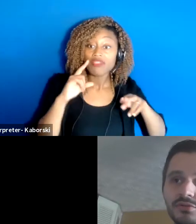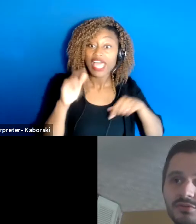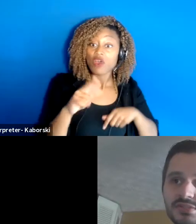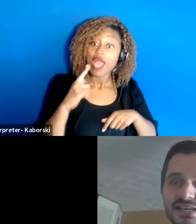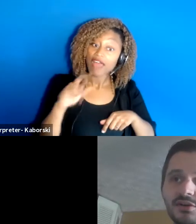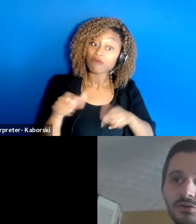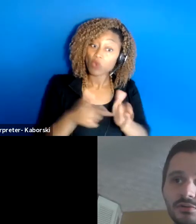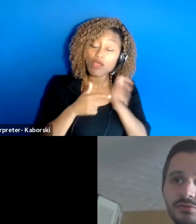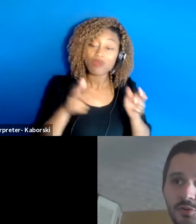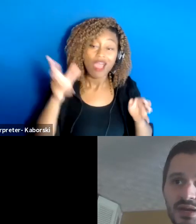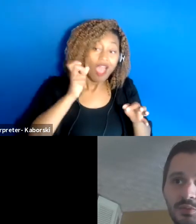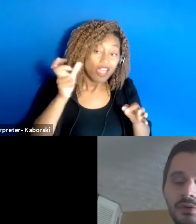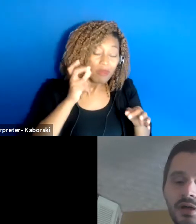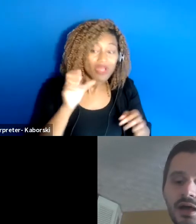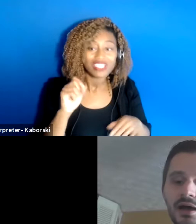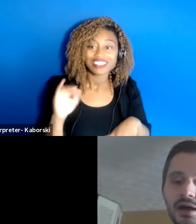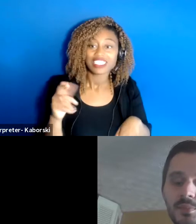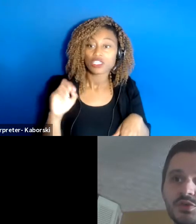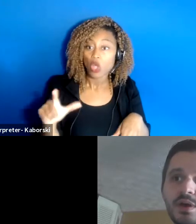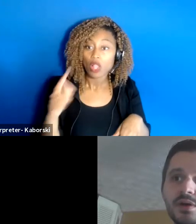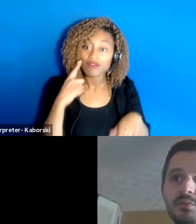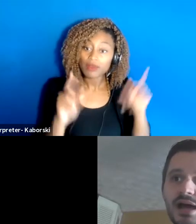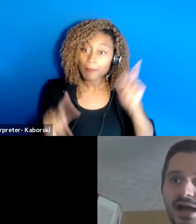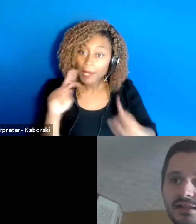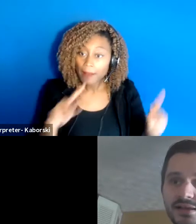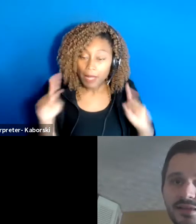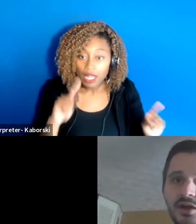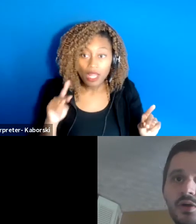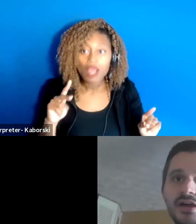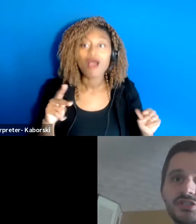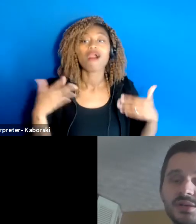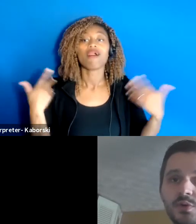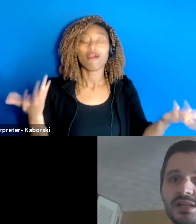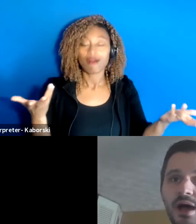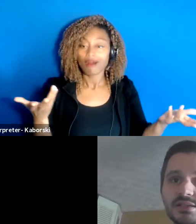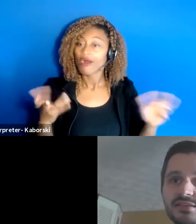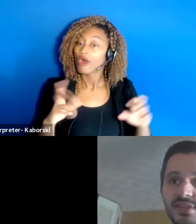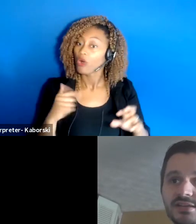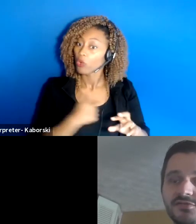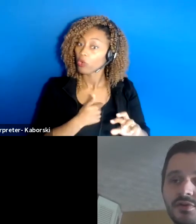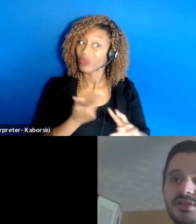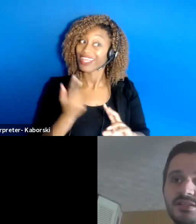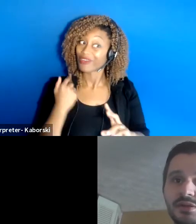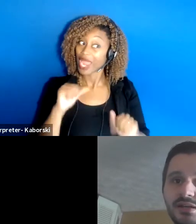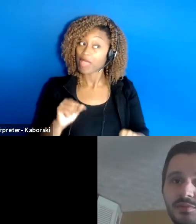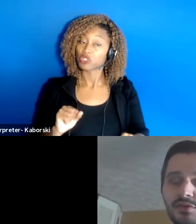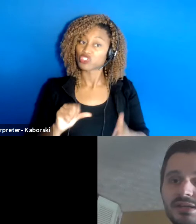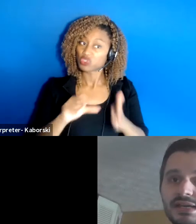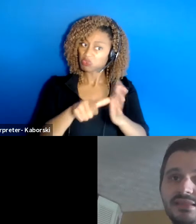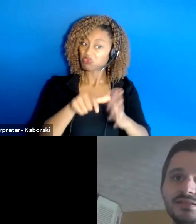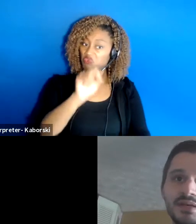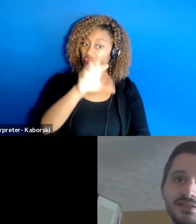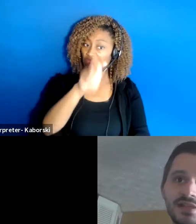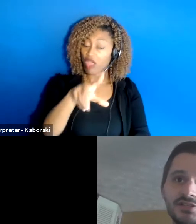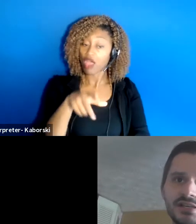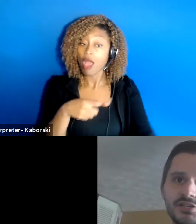audible signal for people. So we were able to highlight that there were actually some really positive things for the disability community